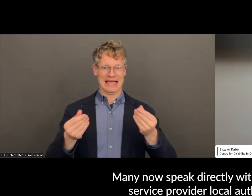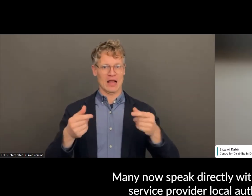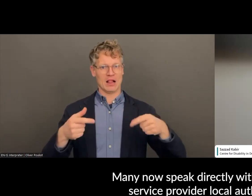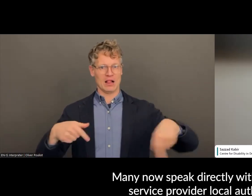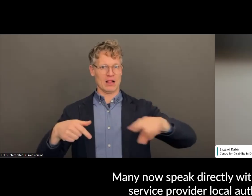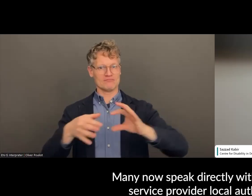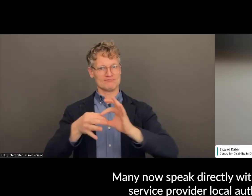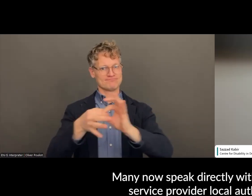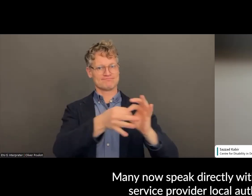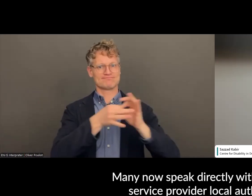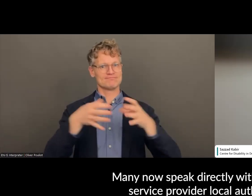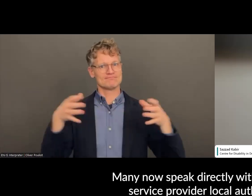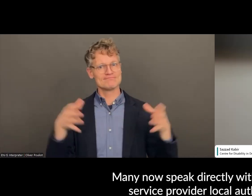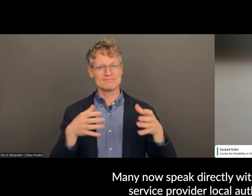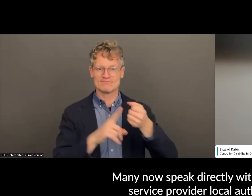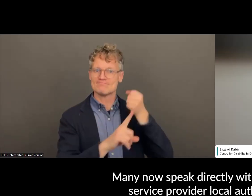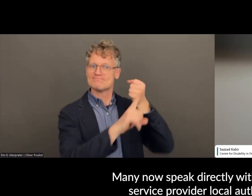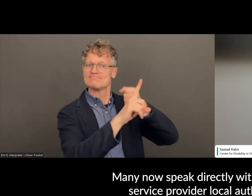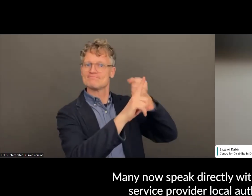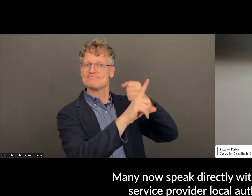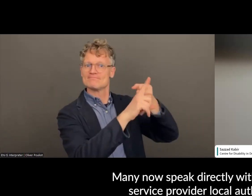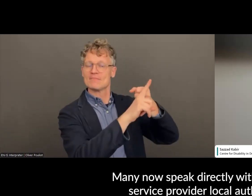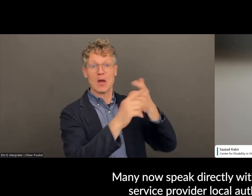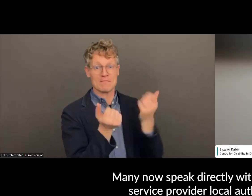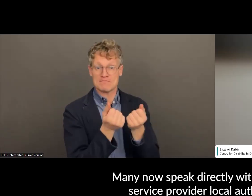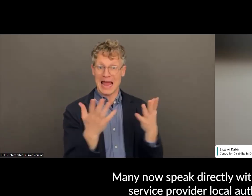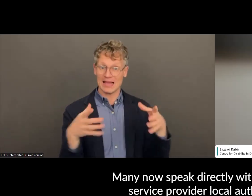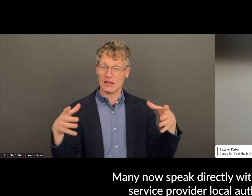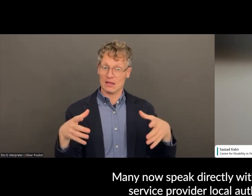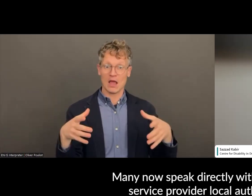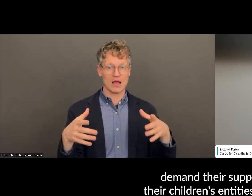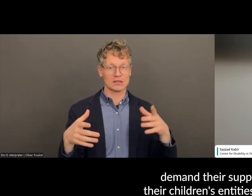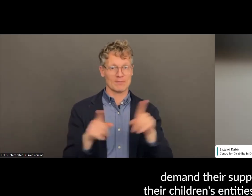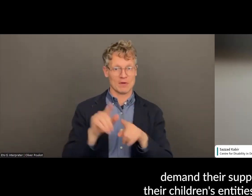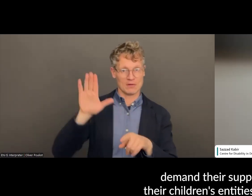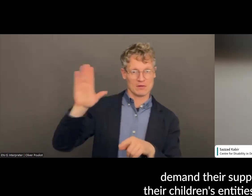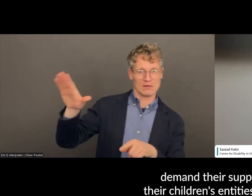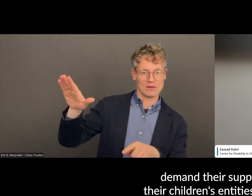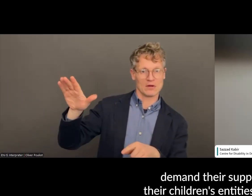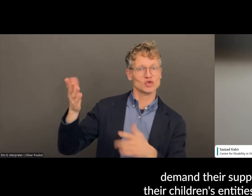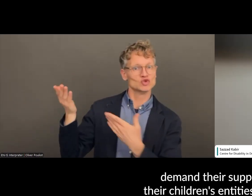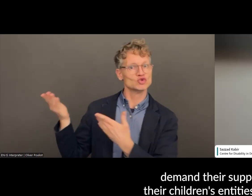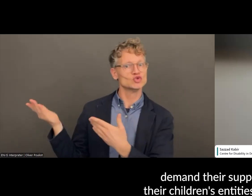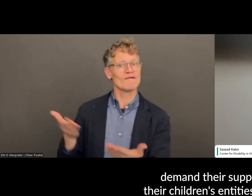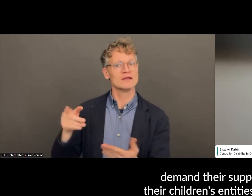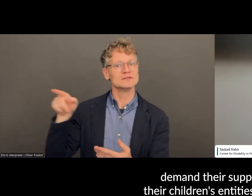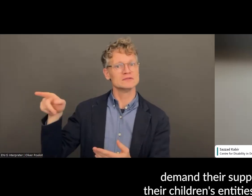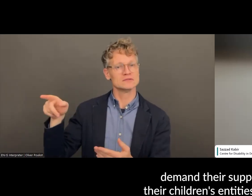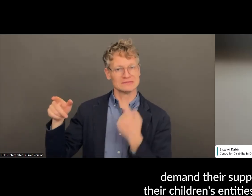now speak directly with the support service provider, local authorities to demand their support, their